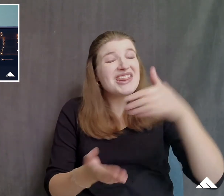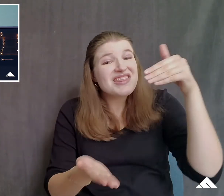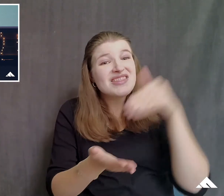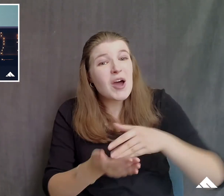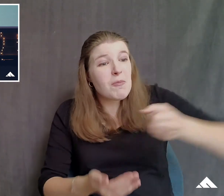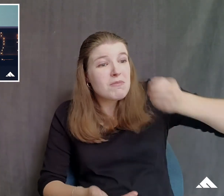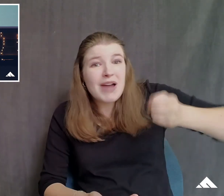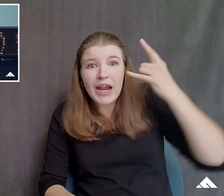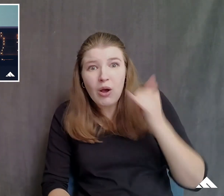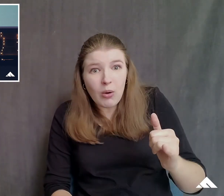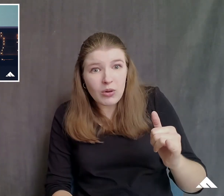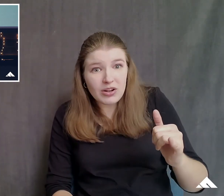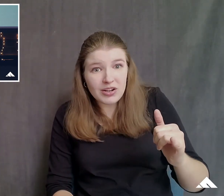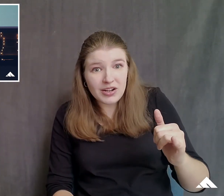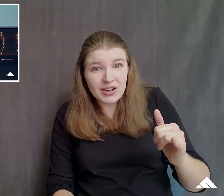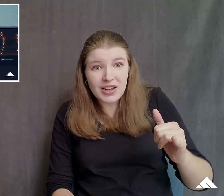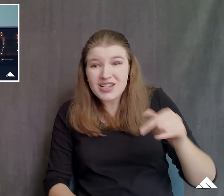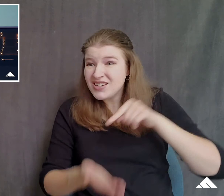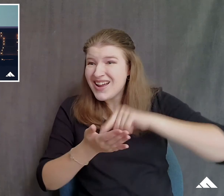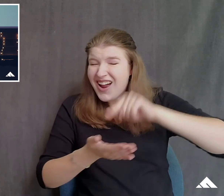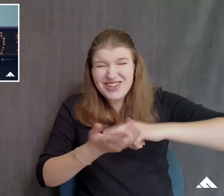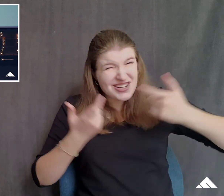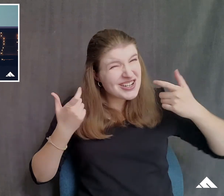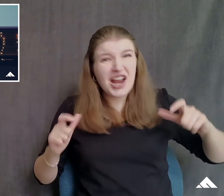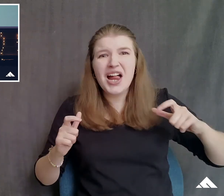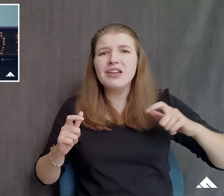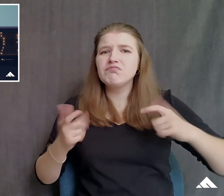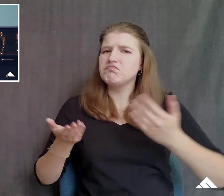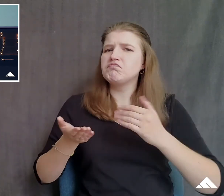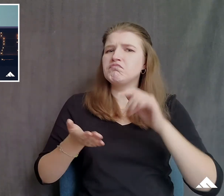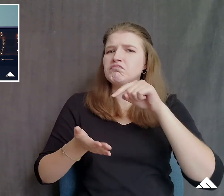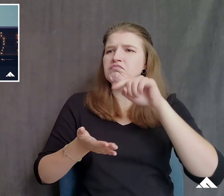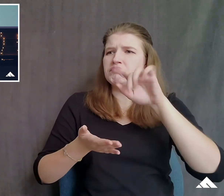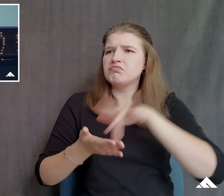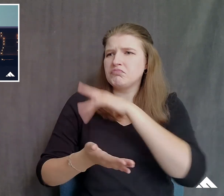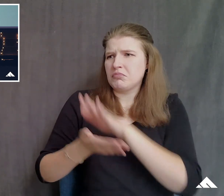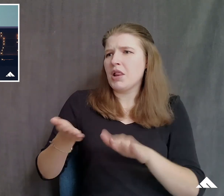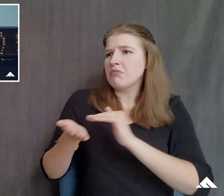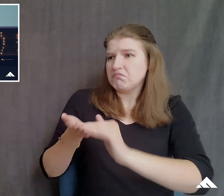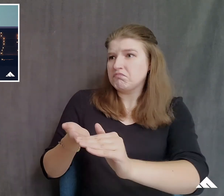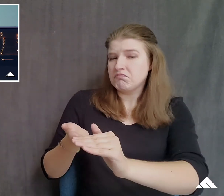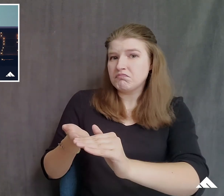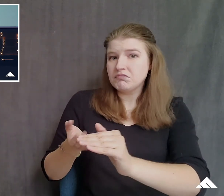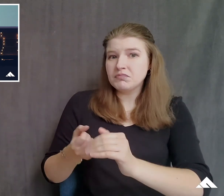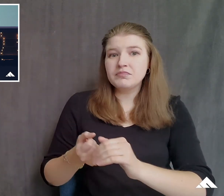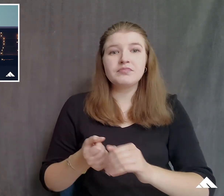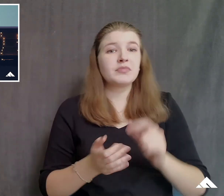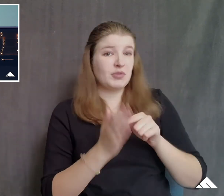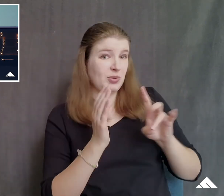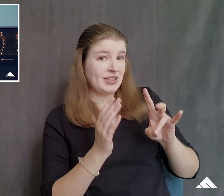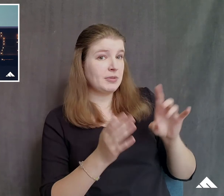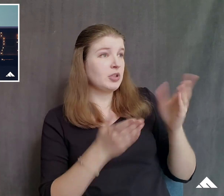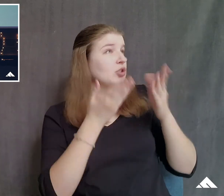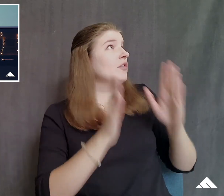10,000 bags of gold. Massive debt. Let him go. But when the servant, notice what happens, 28. But when that servant went